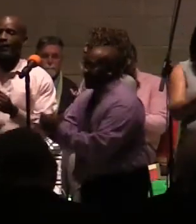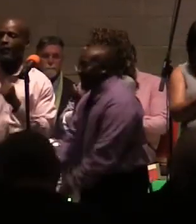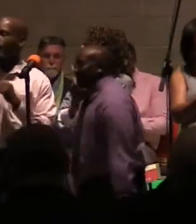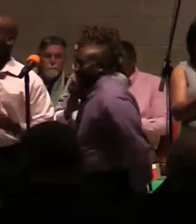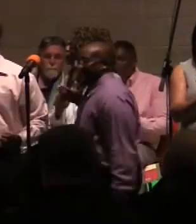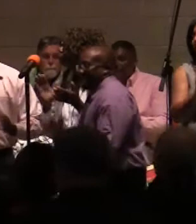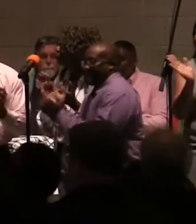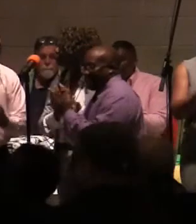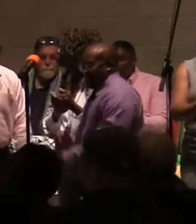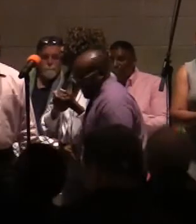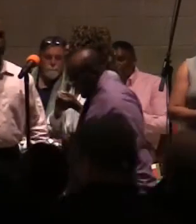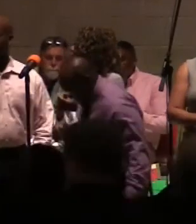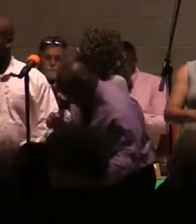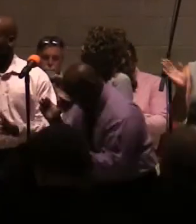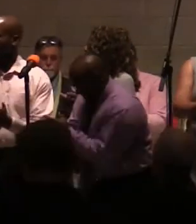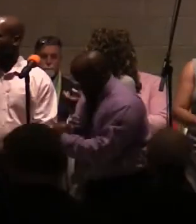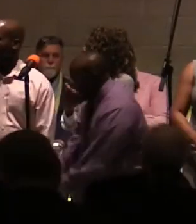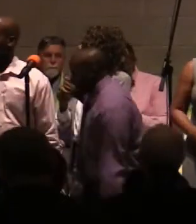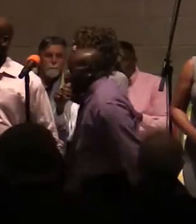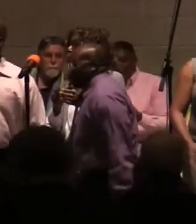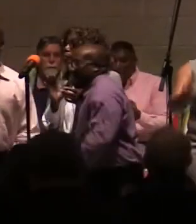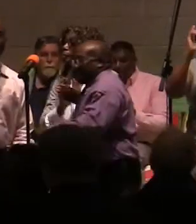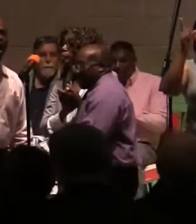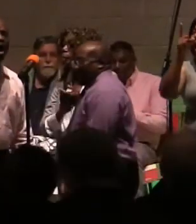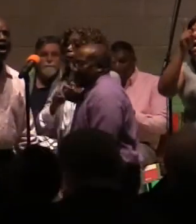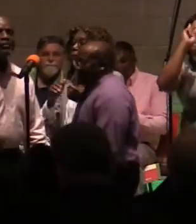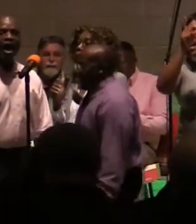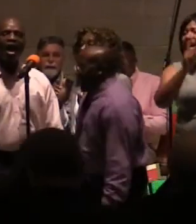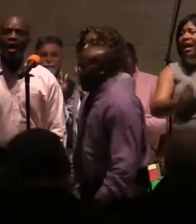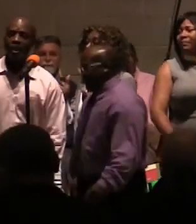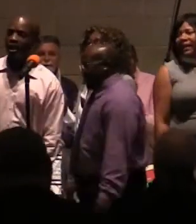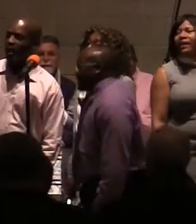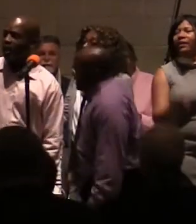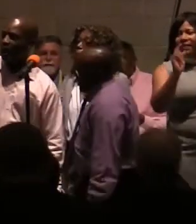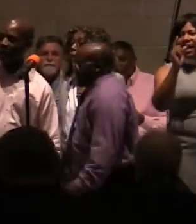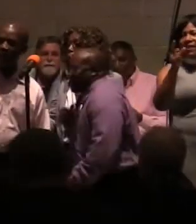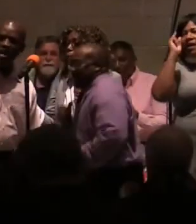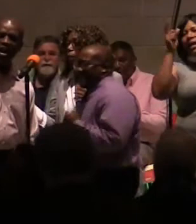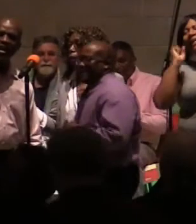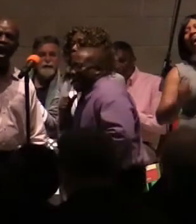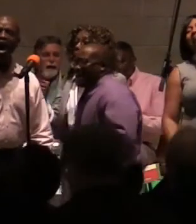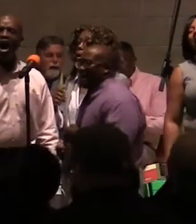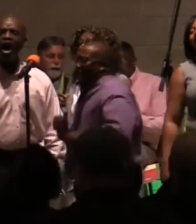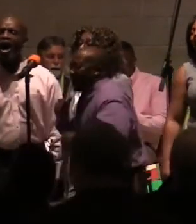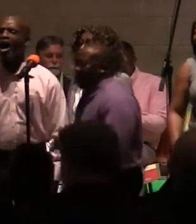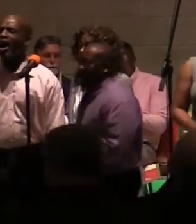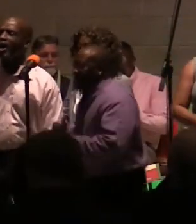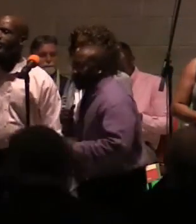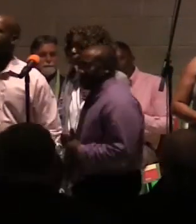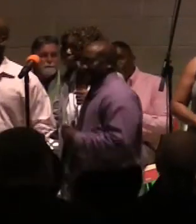sweet. Come on, do it again. Do it again. Here we go, say. One family living in